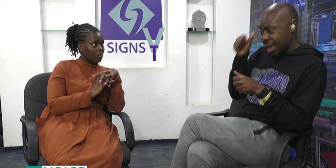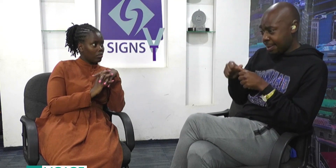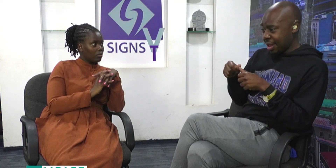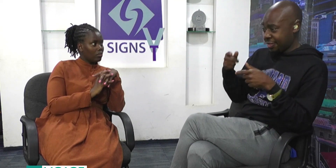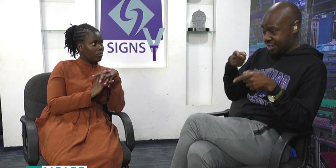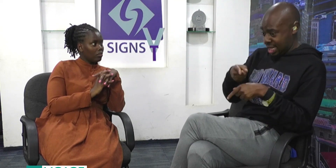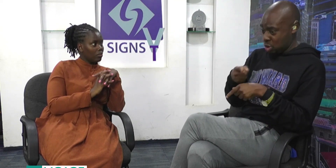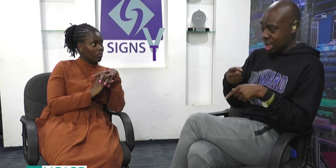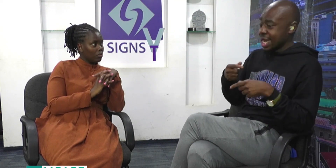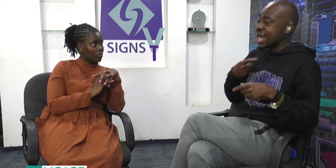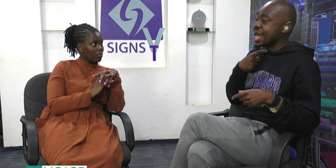them.